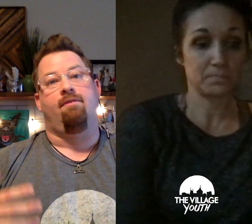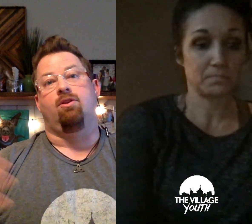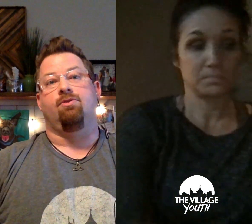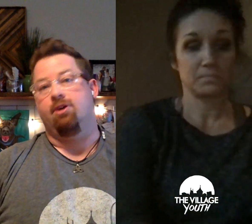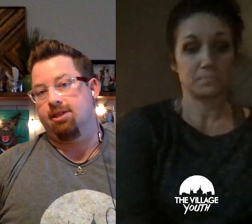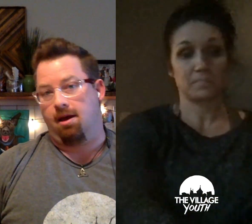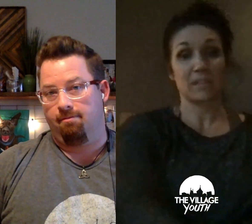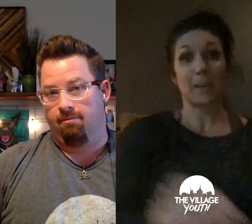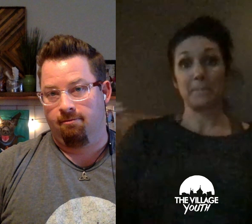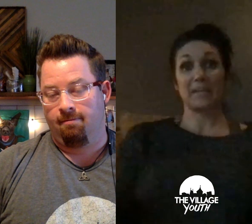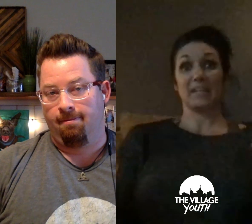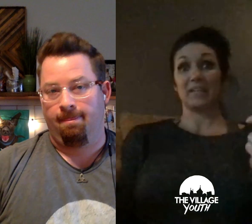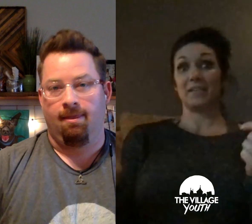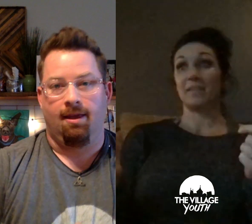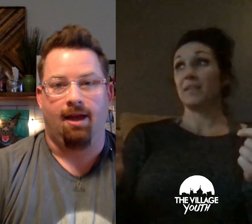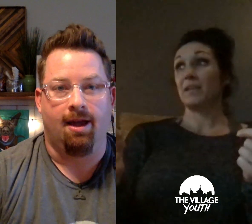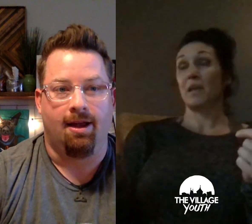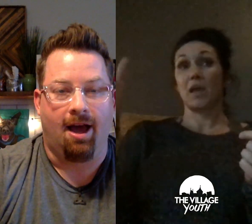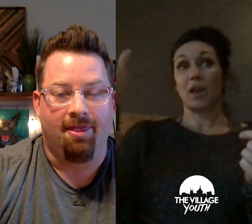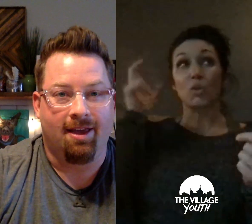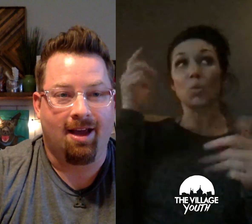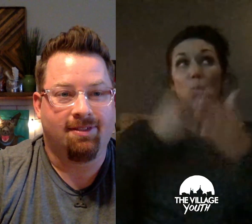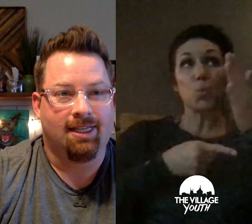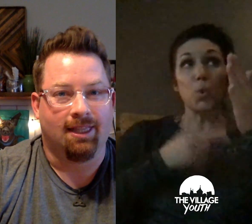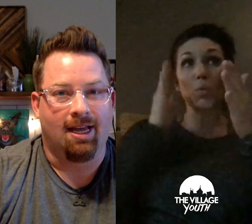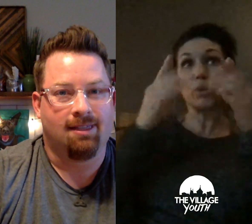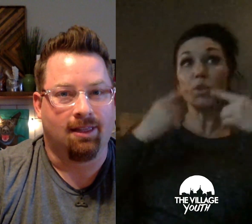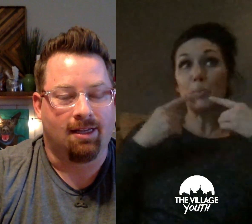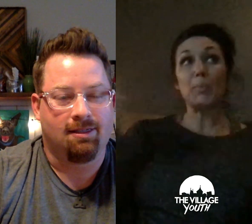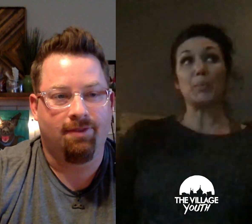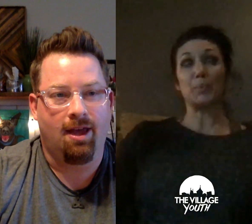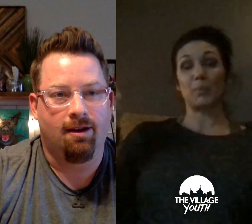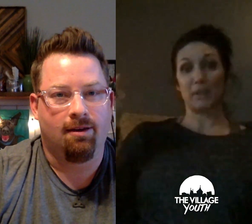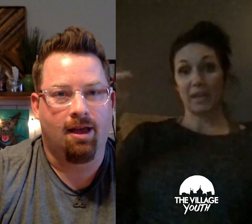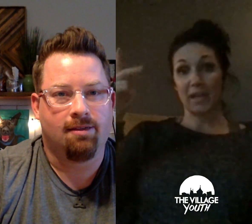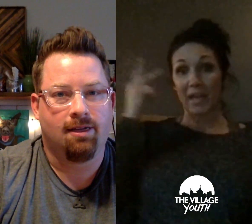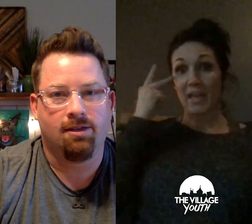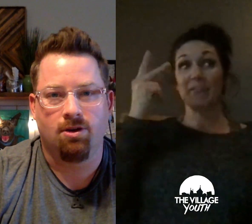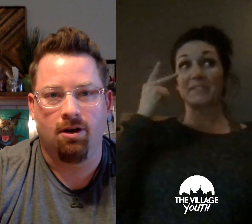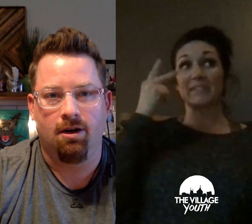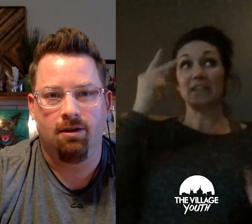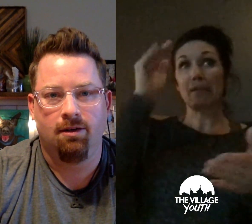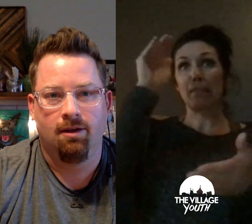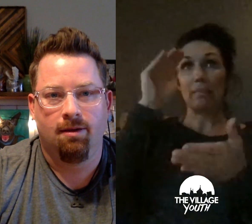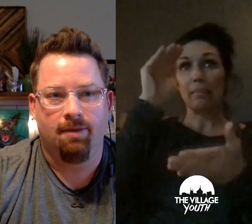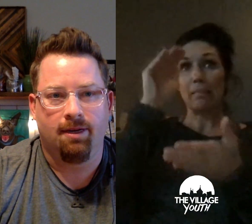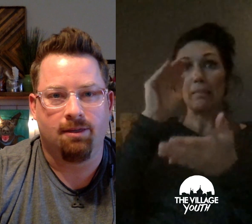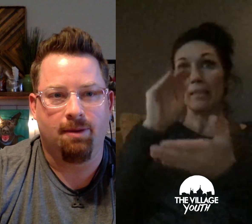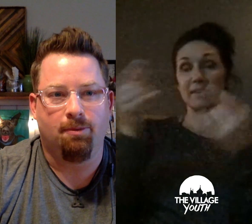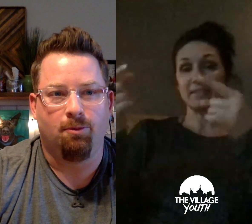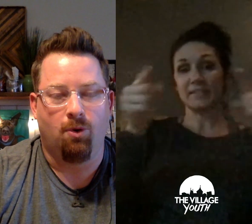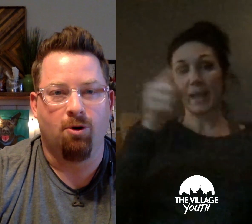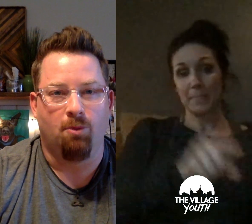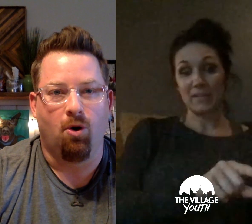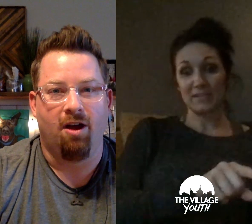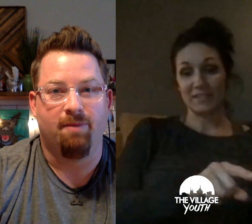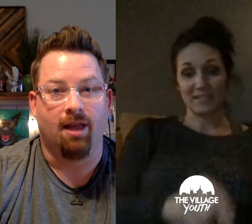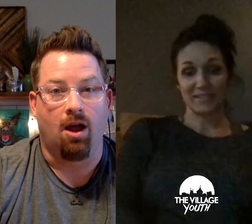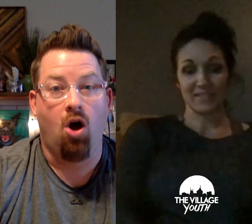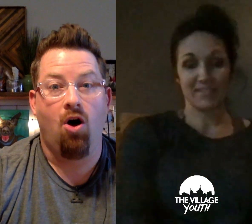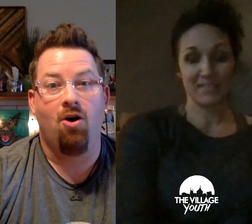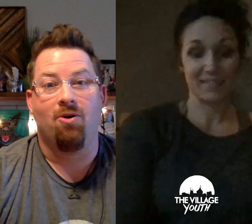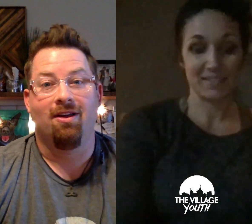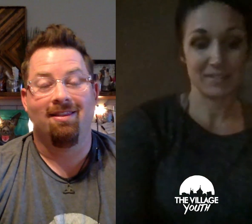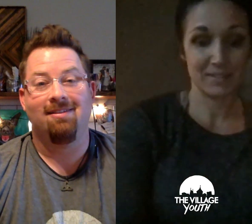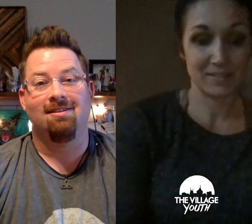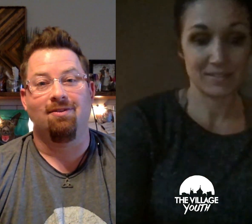now that you have all this free time? Right. Yeah. And I think I've seen less and less of that as it has gone on Oh, because right. people People are more and more have like, been